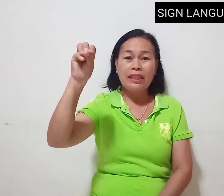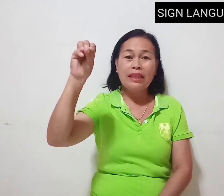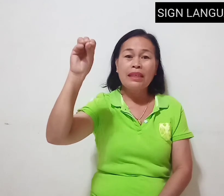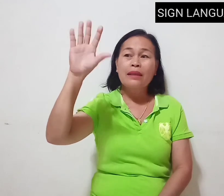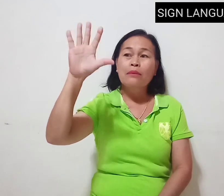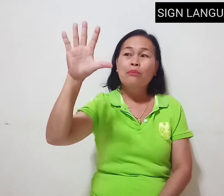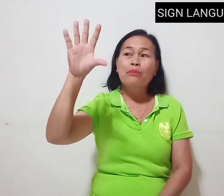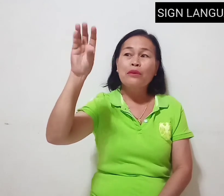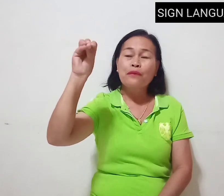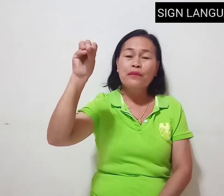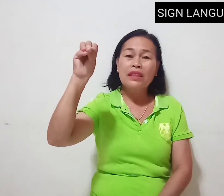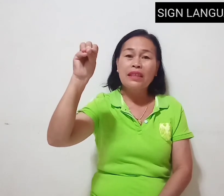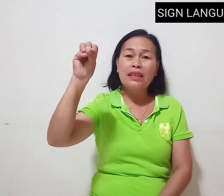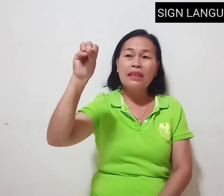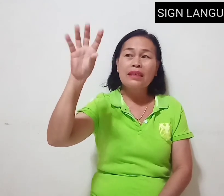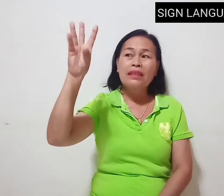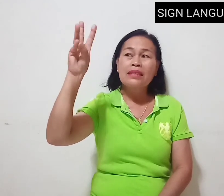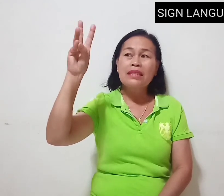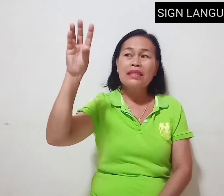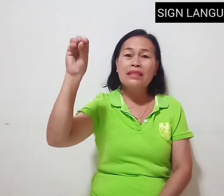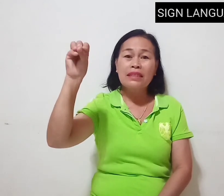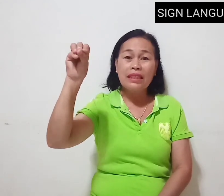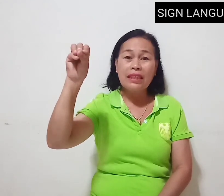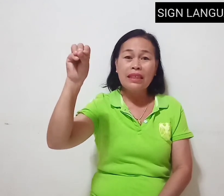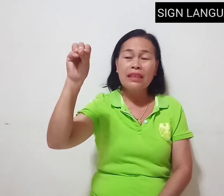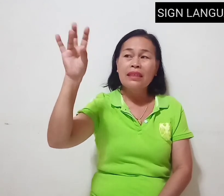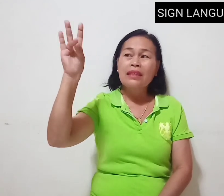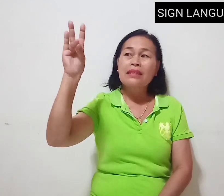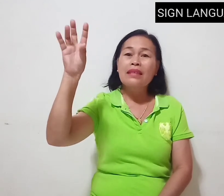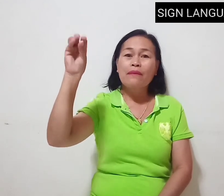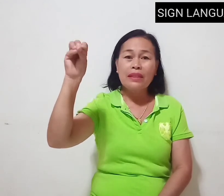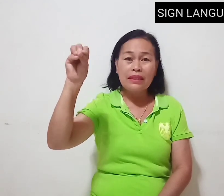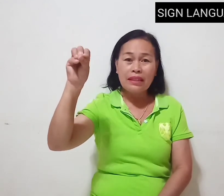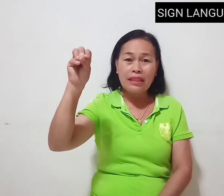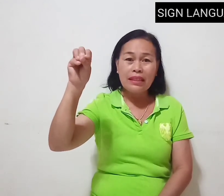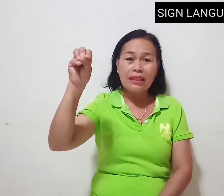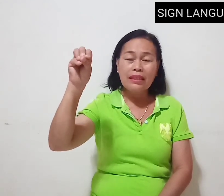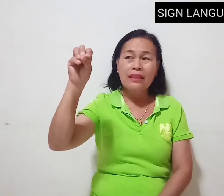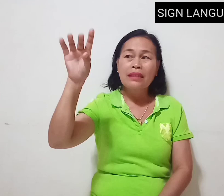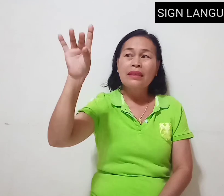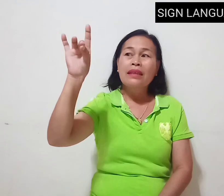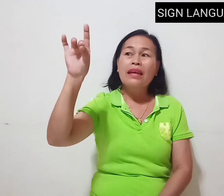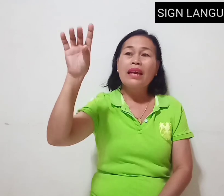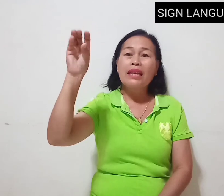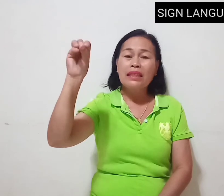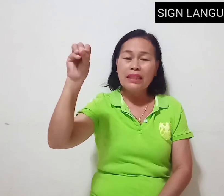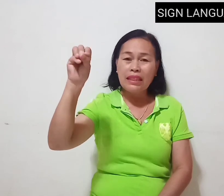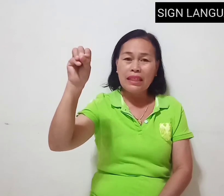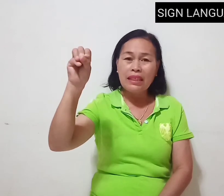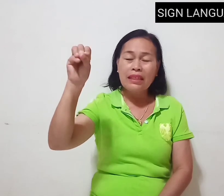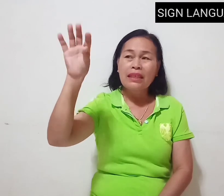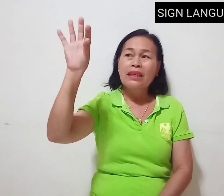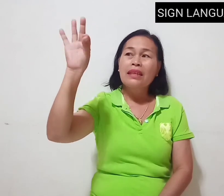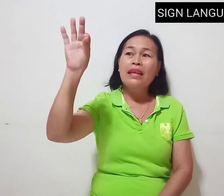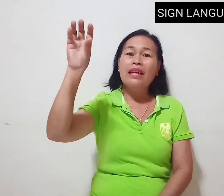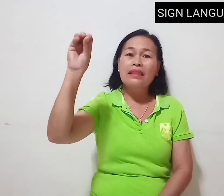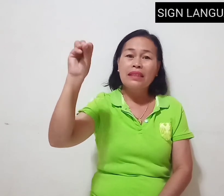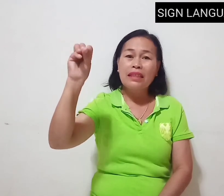40, 50, 60, 70, 80,